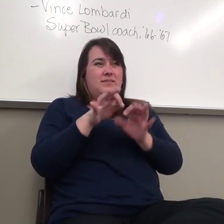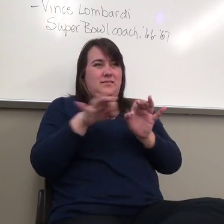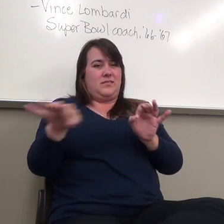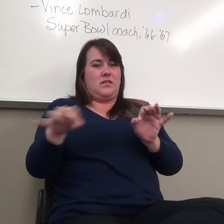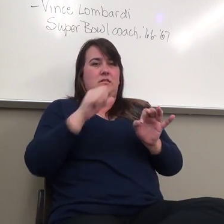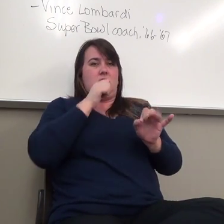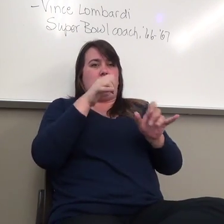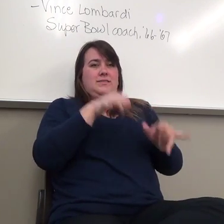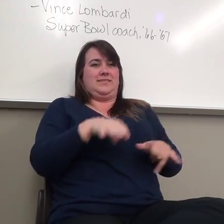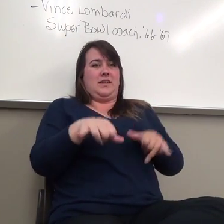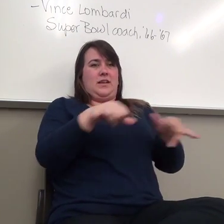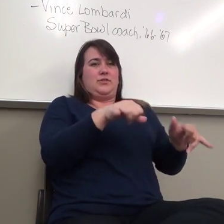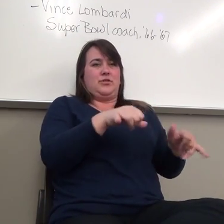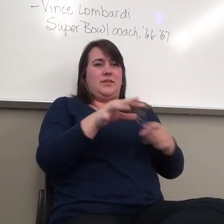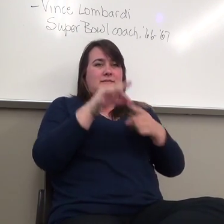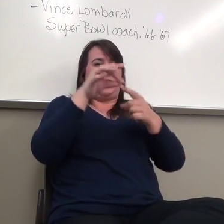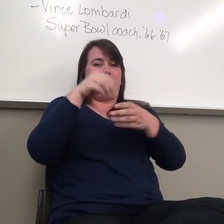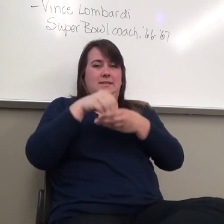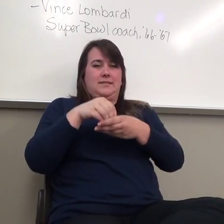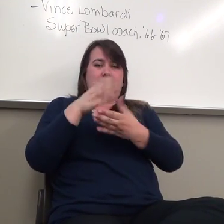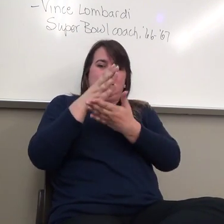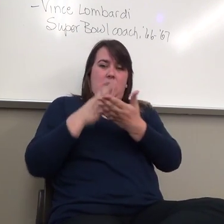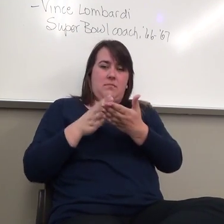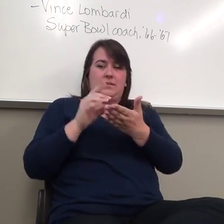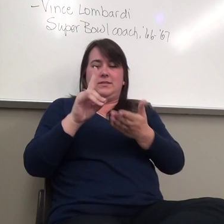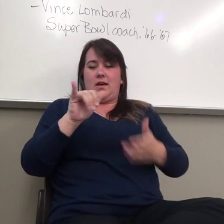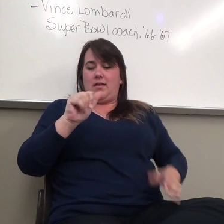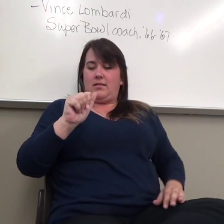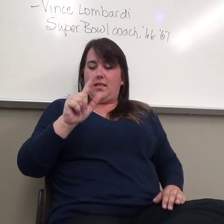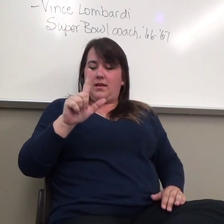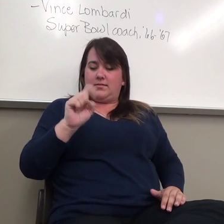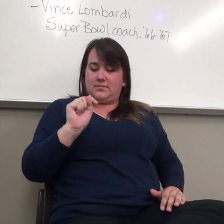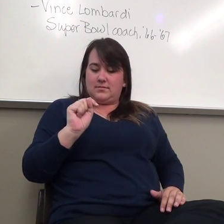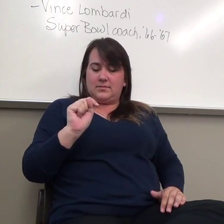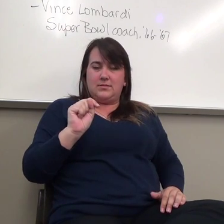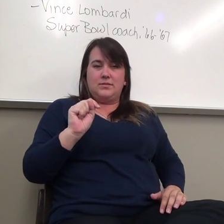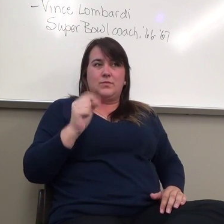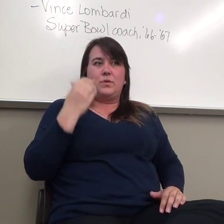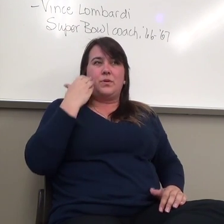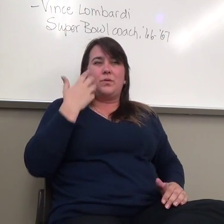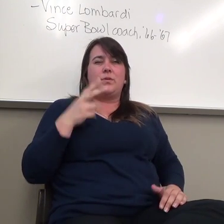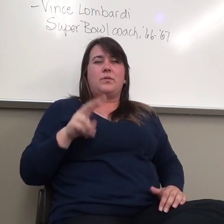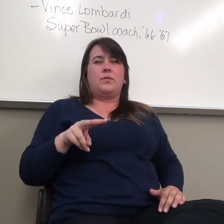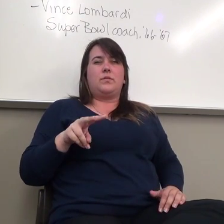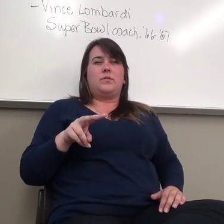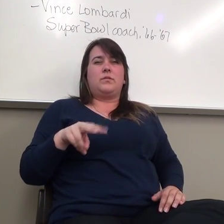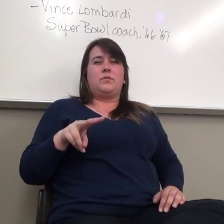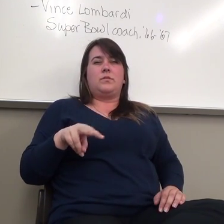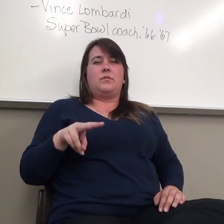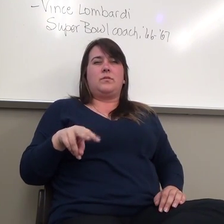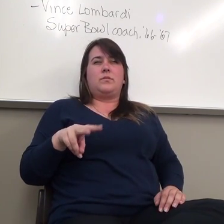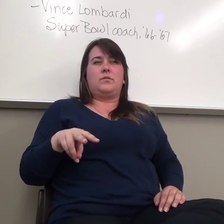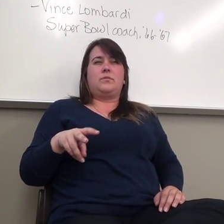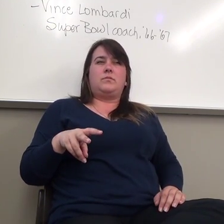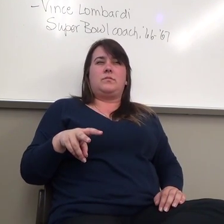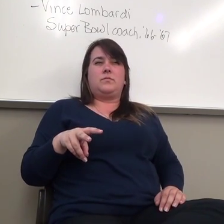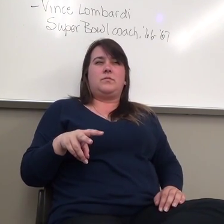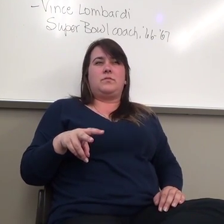except in some dialects, is kind of a double negative in itself because we can't